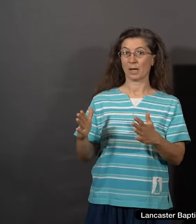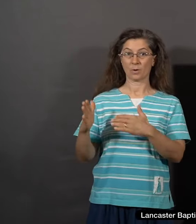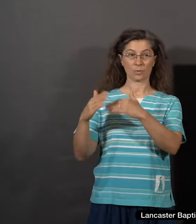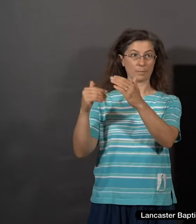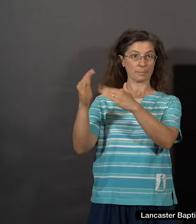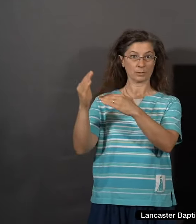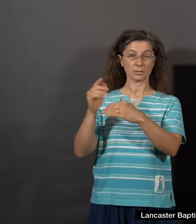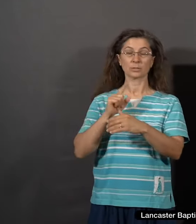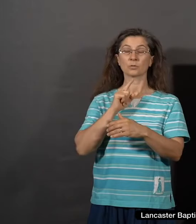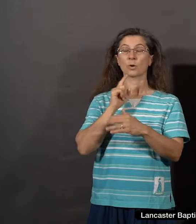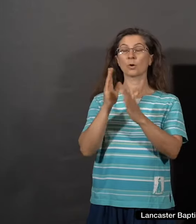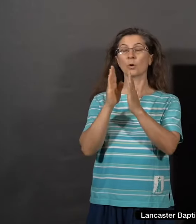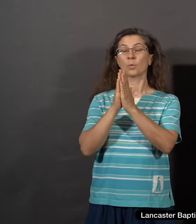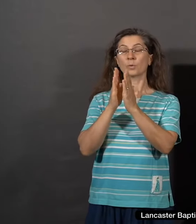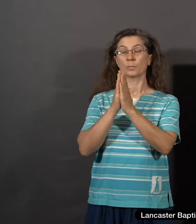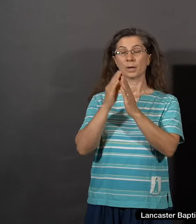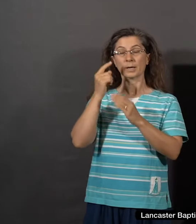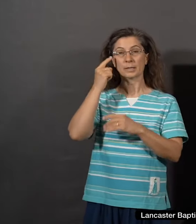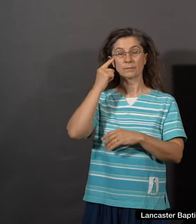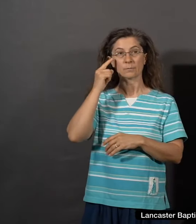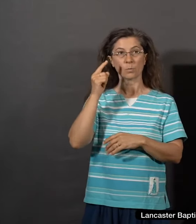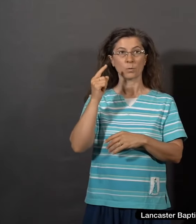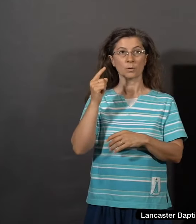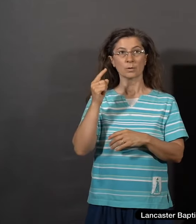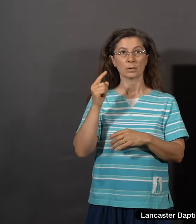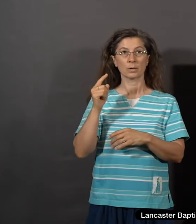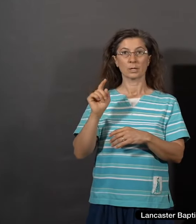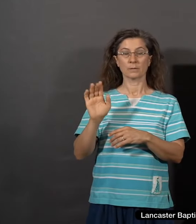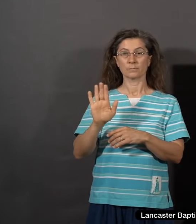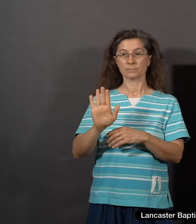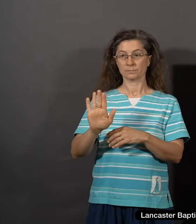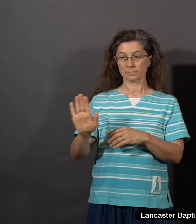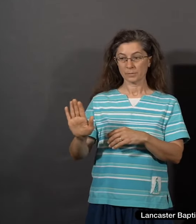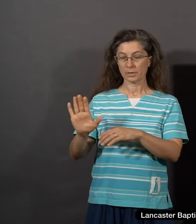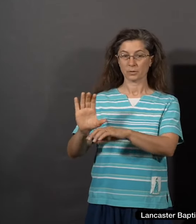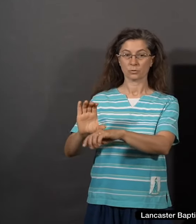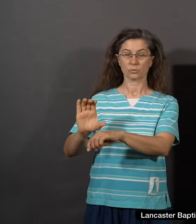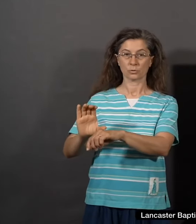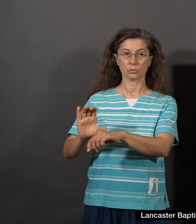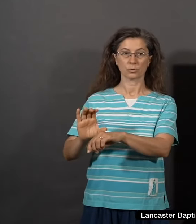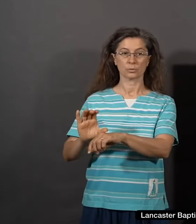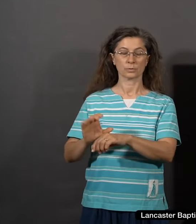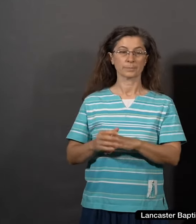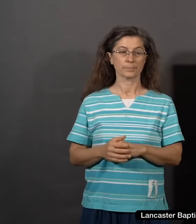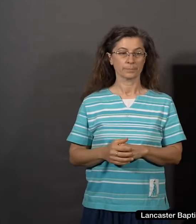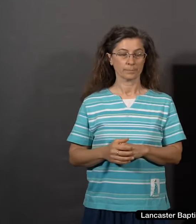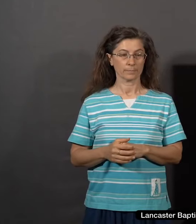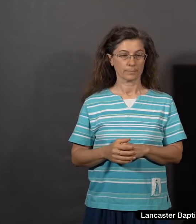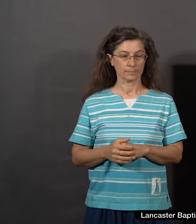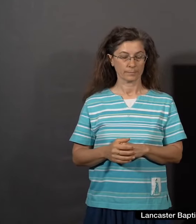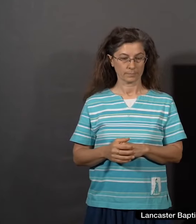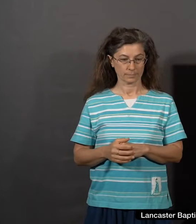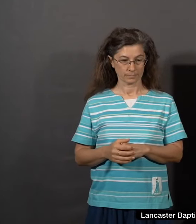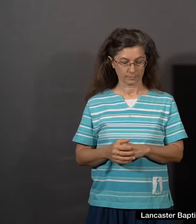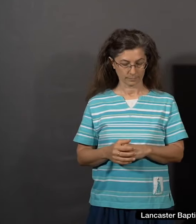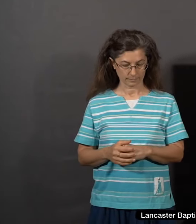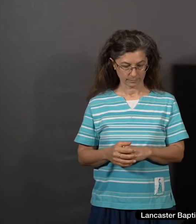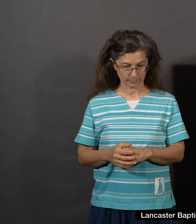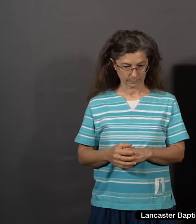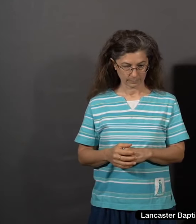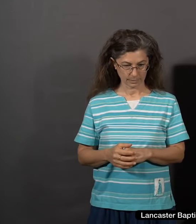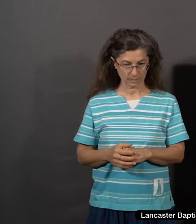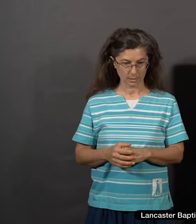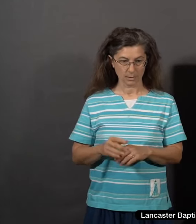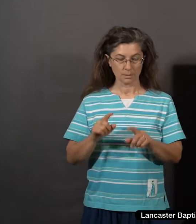something special for all the churches during this time and that he he meets those needs so uh i wanted to mention specifically